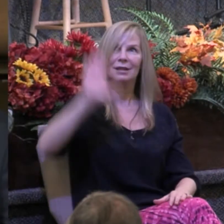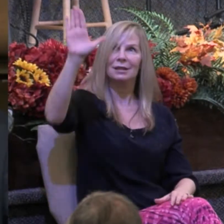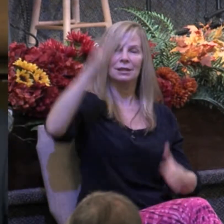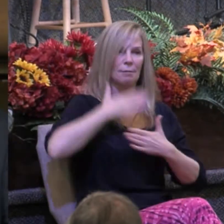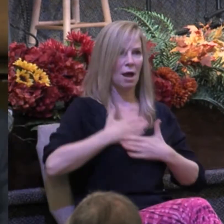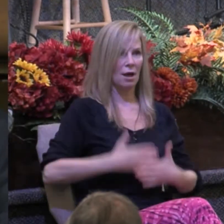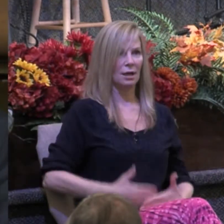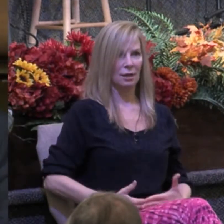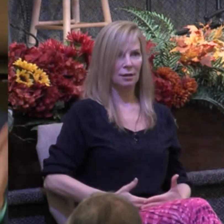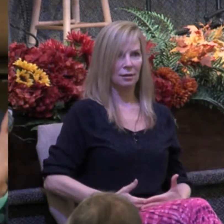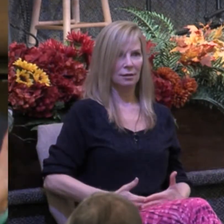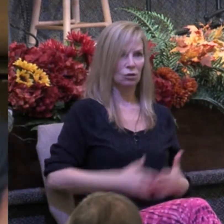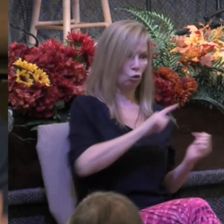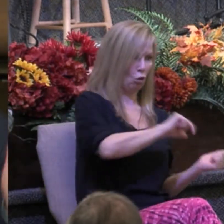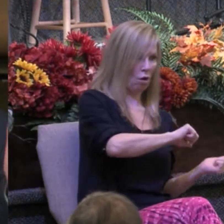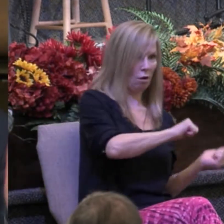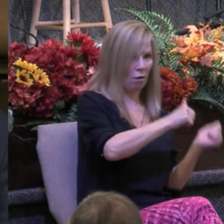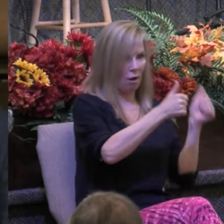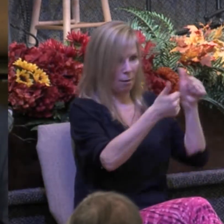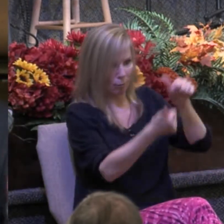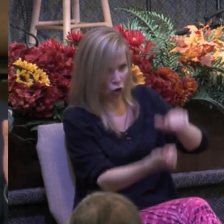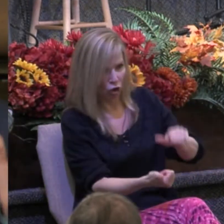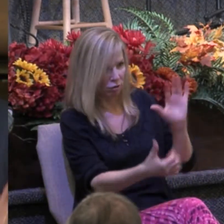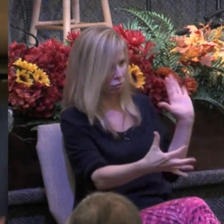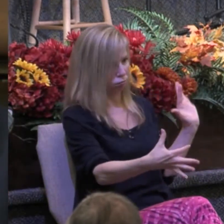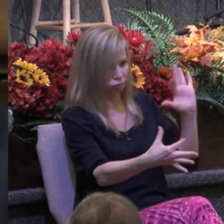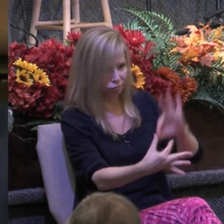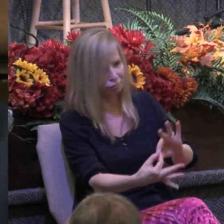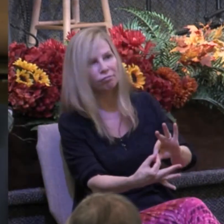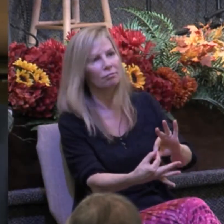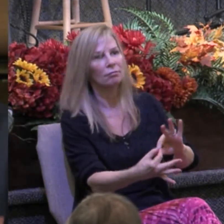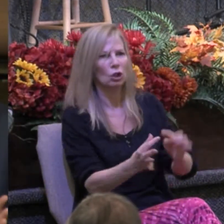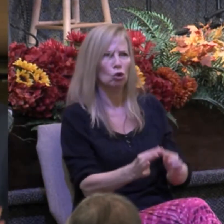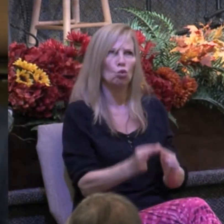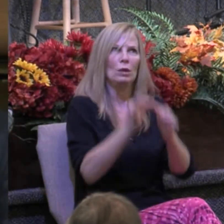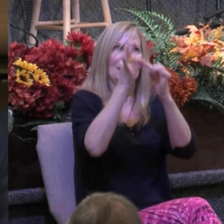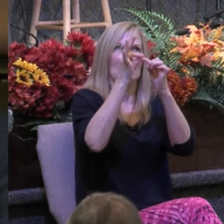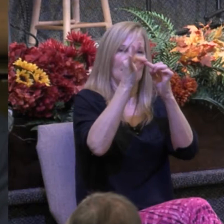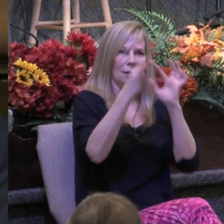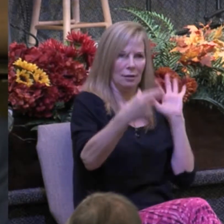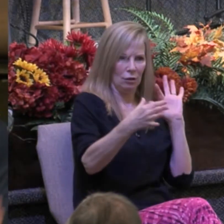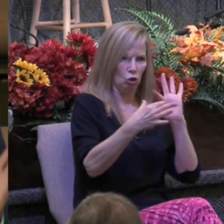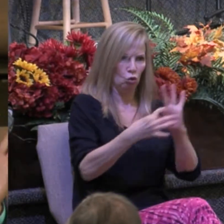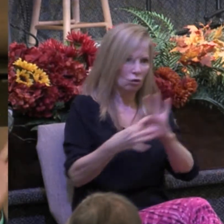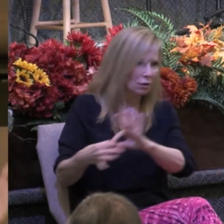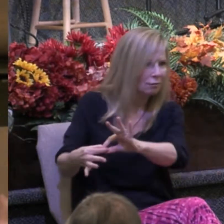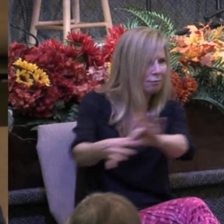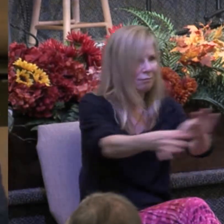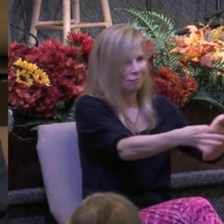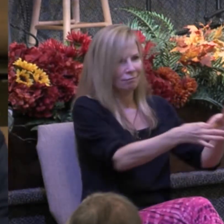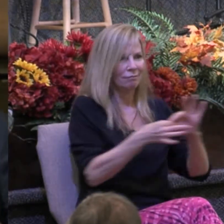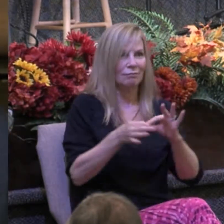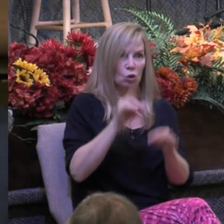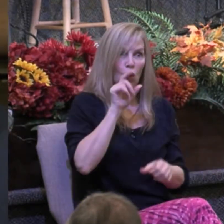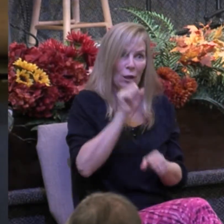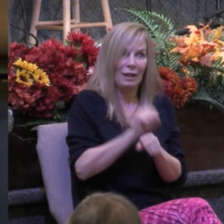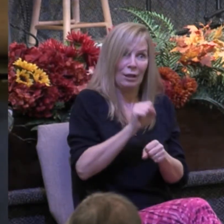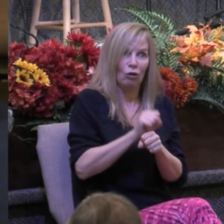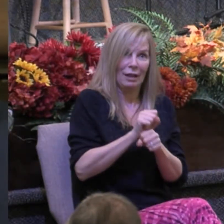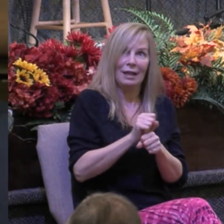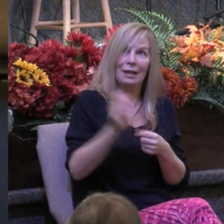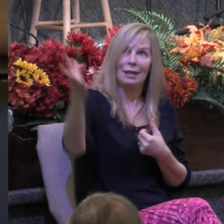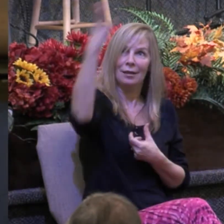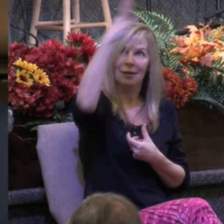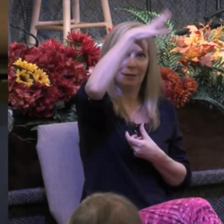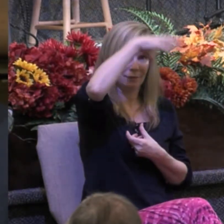into Christ, so that they are joined to him in a very unique union, so that he literally indwells